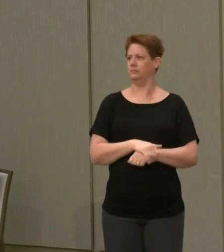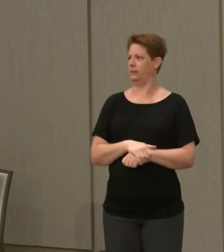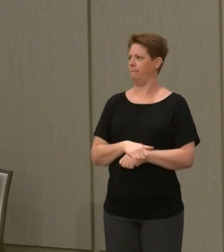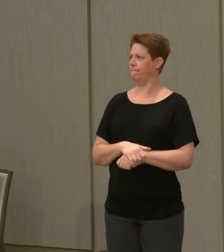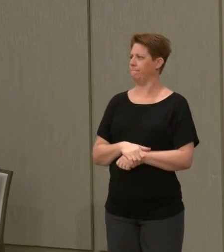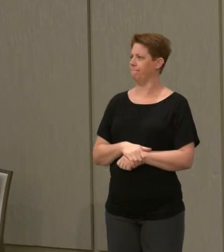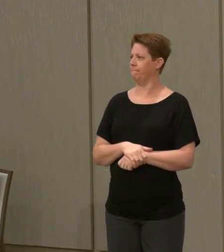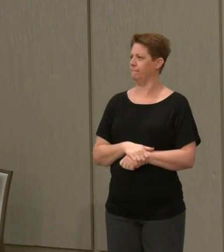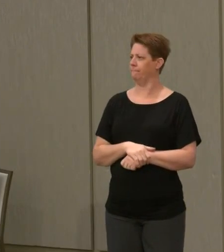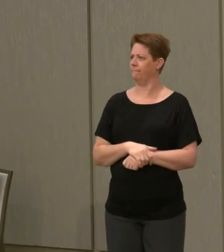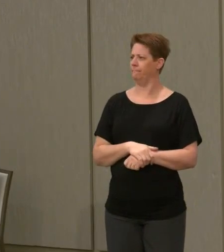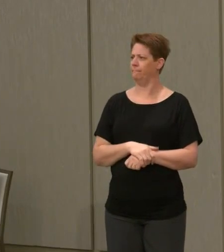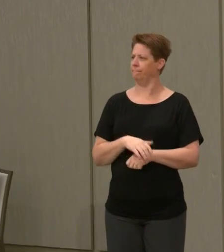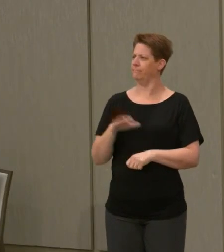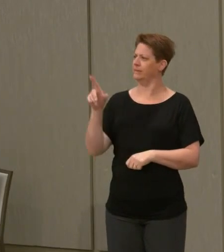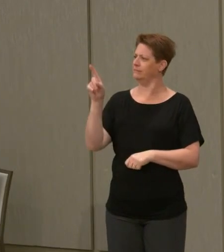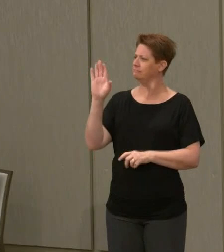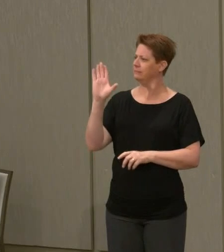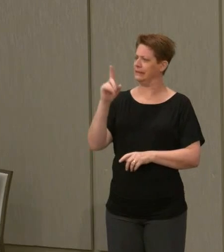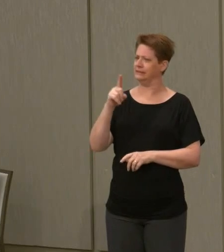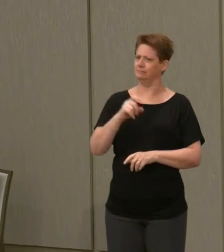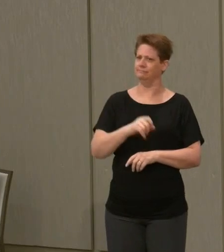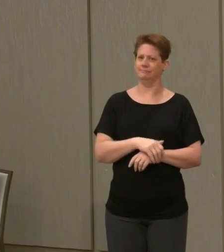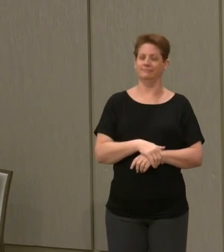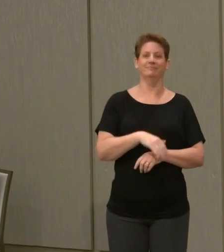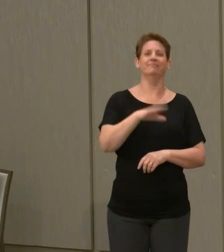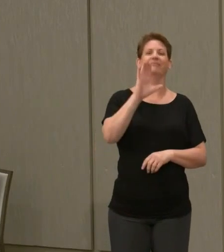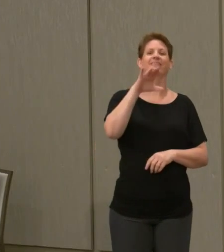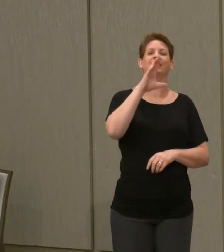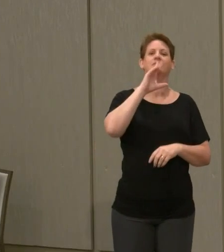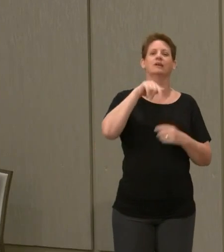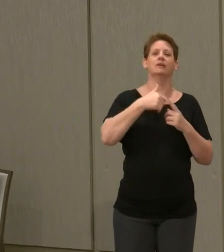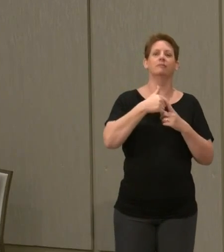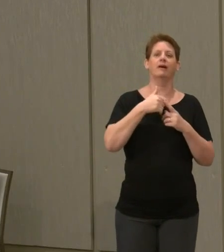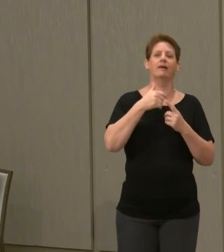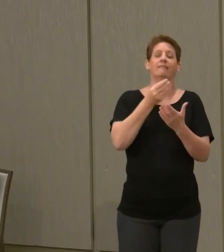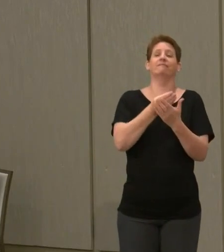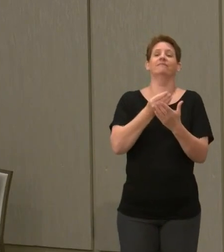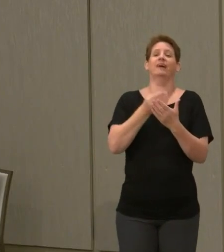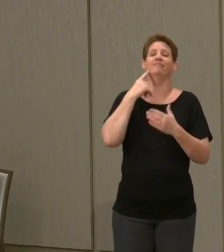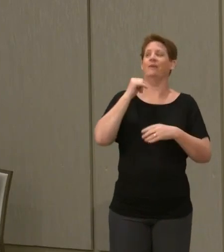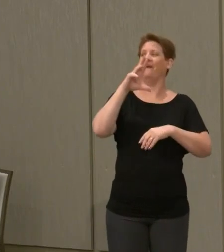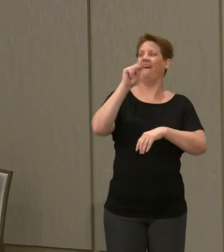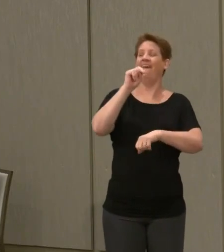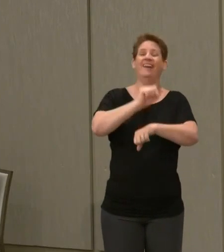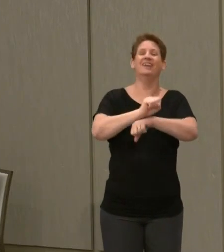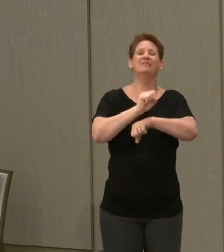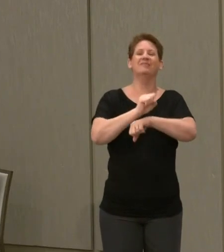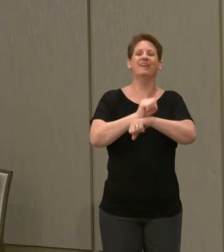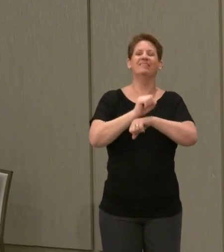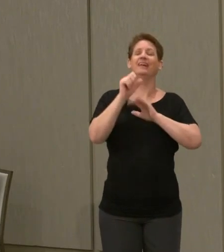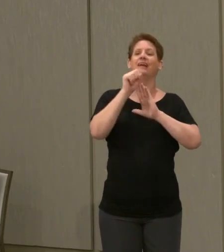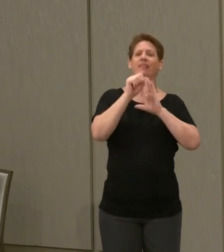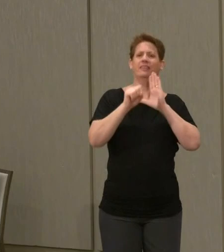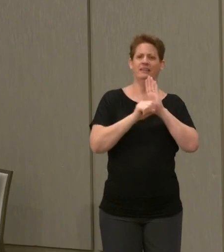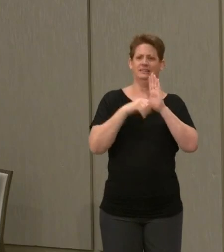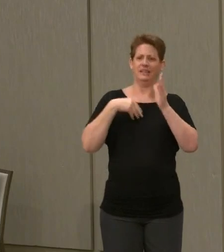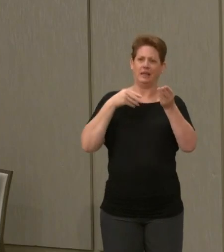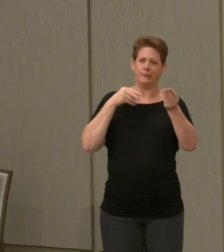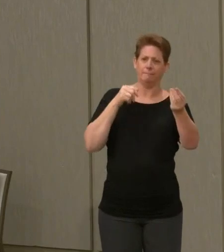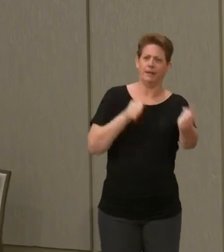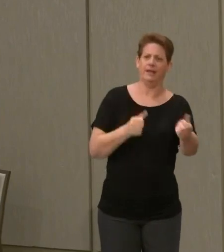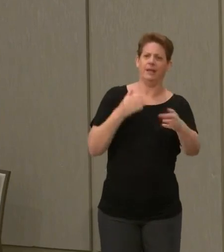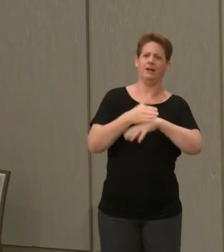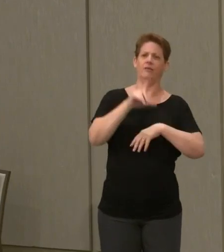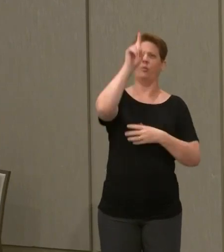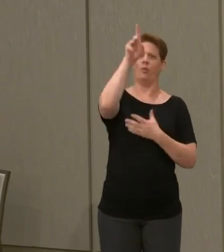Hey. Tension. Talking about the funding for unemployment, the state has paid out over $1 billion.